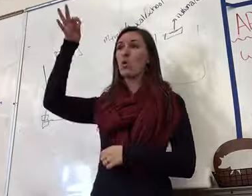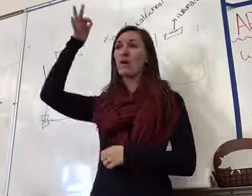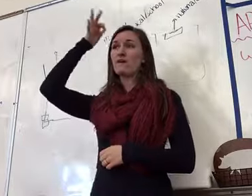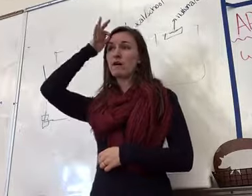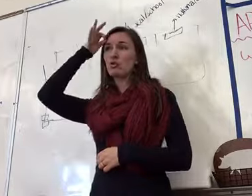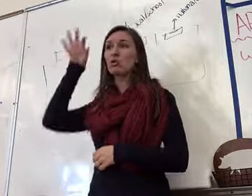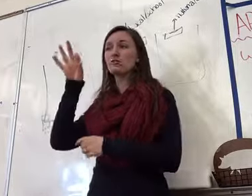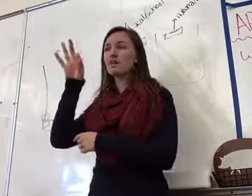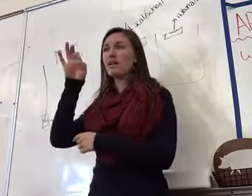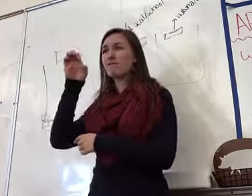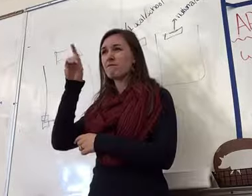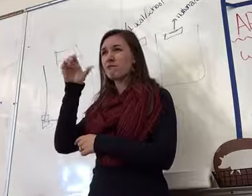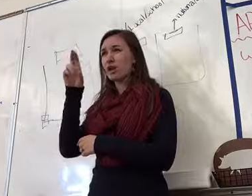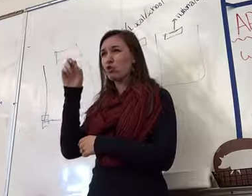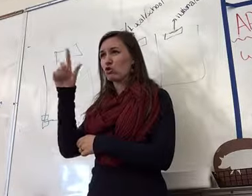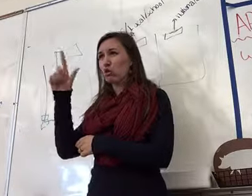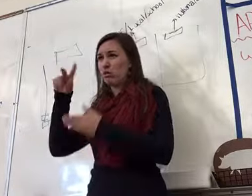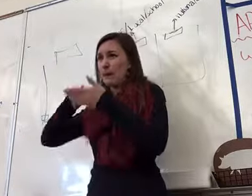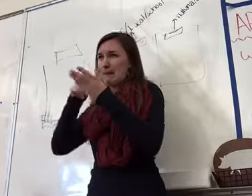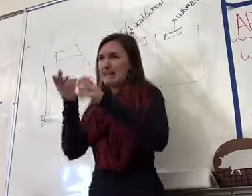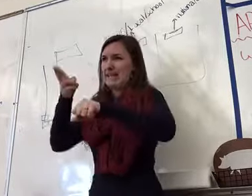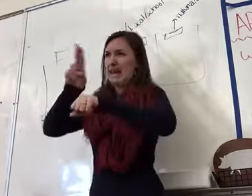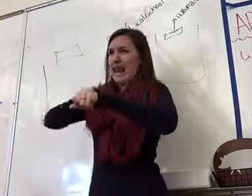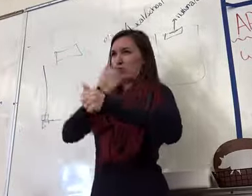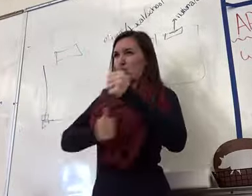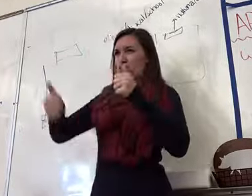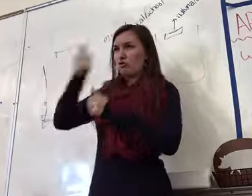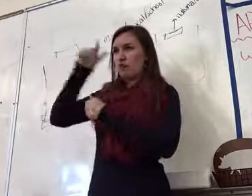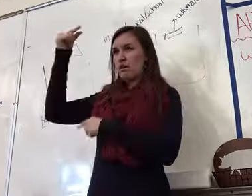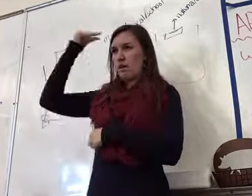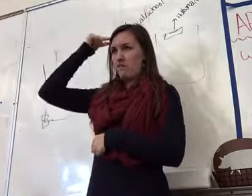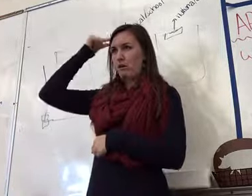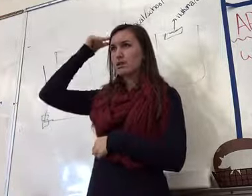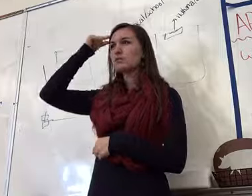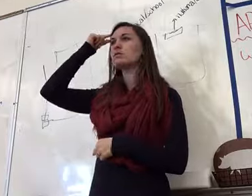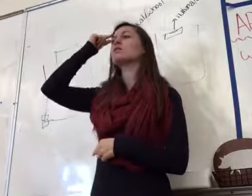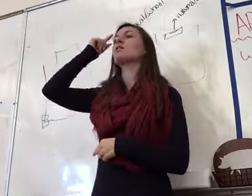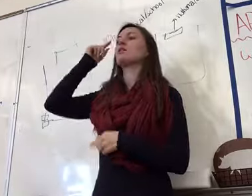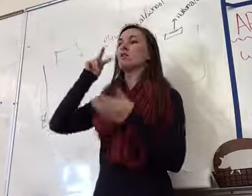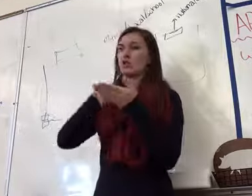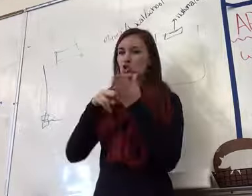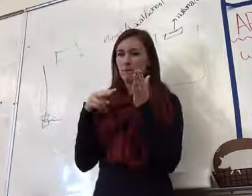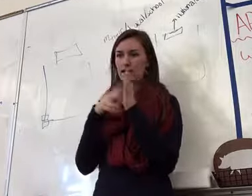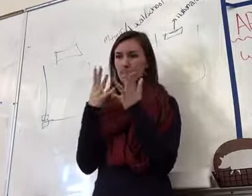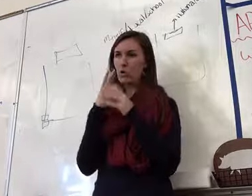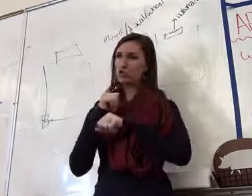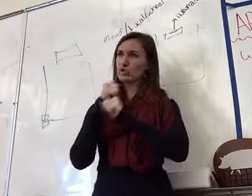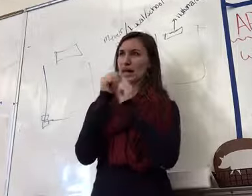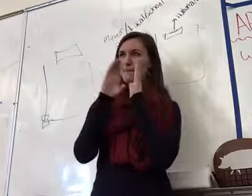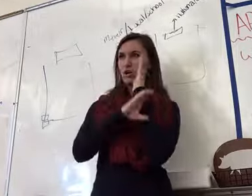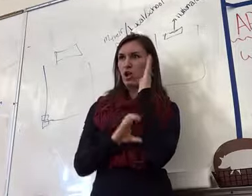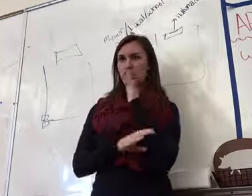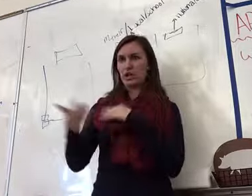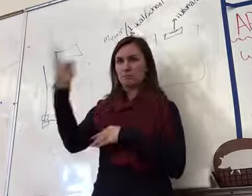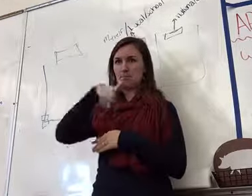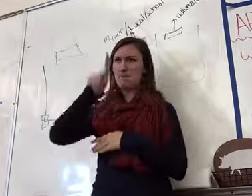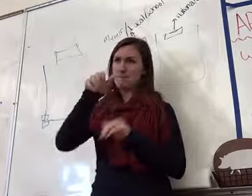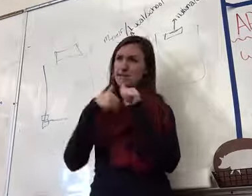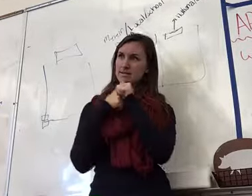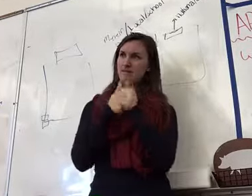has a bunch of control over your lives, supporting the passage of the Constitution. Anti-federalism means no